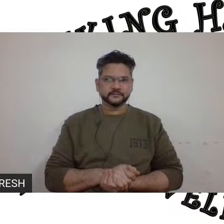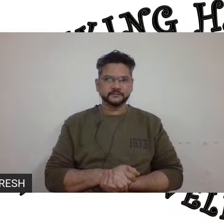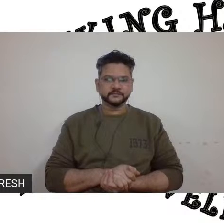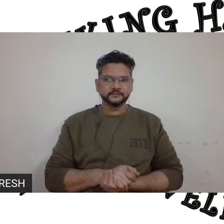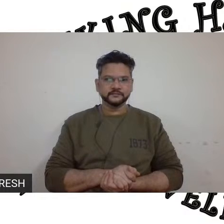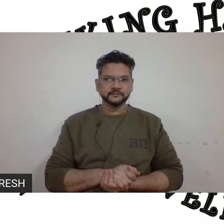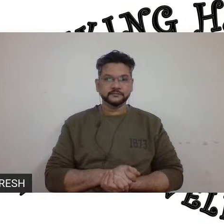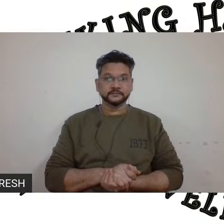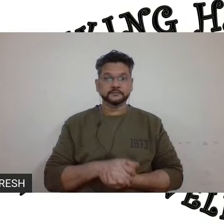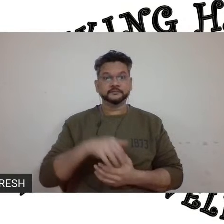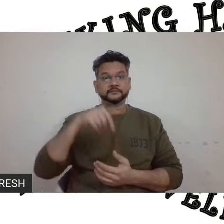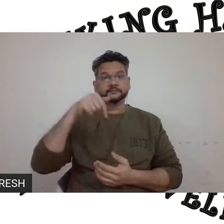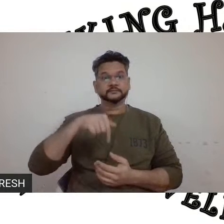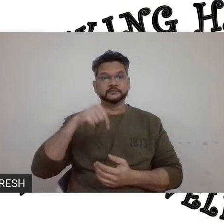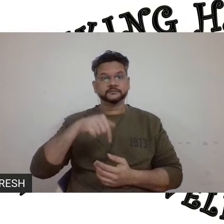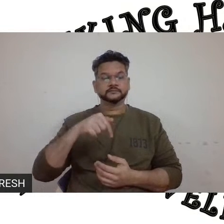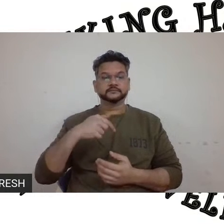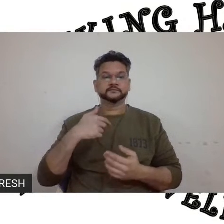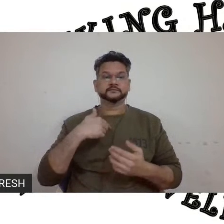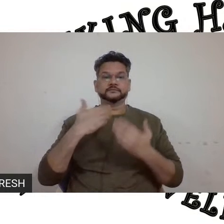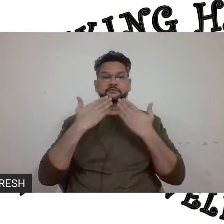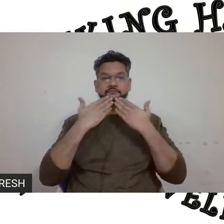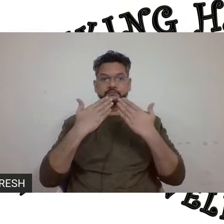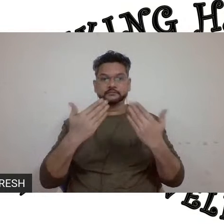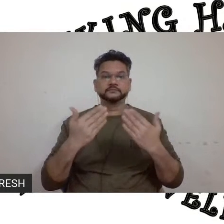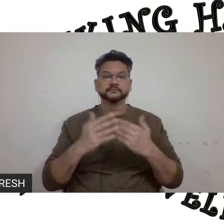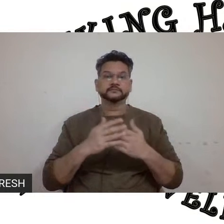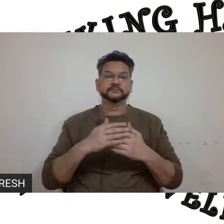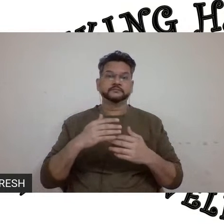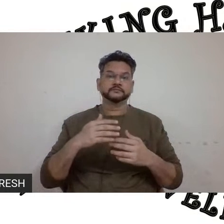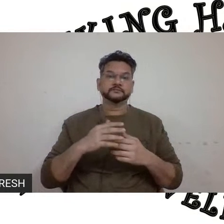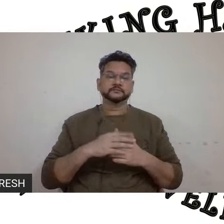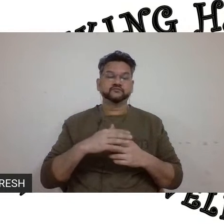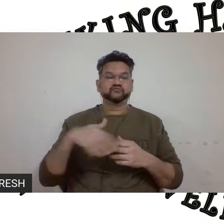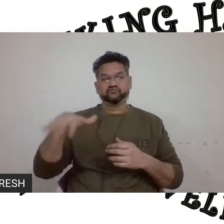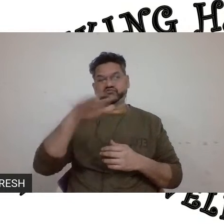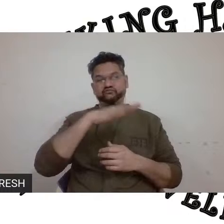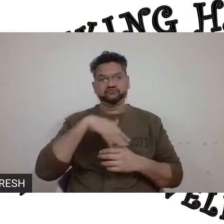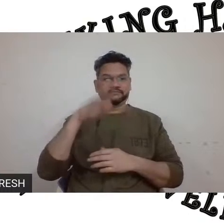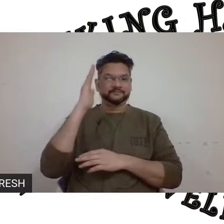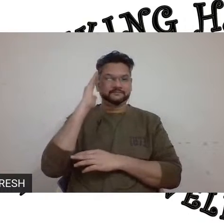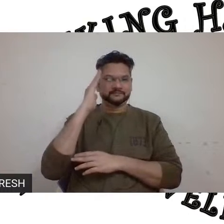Now, I would like to thank our all speakers.